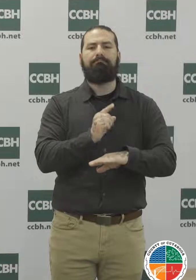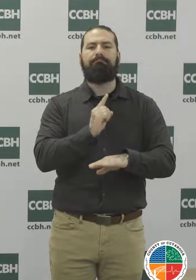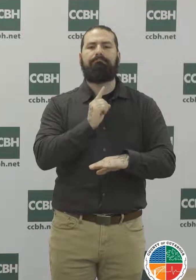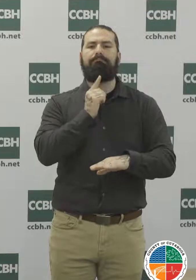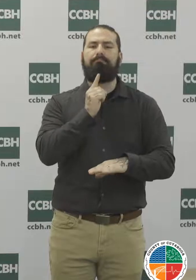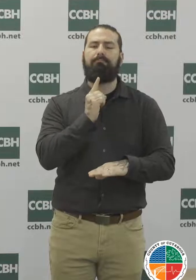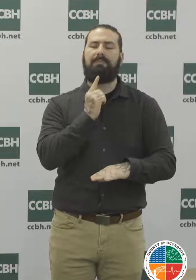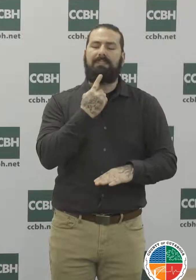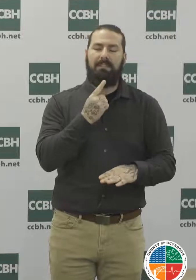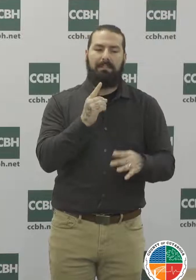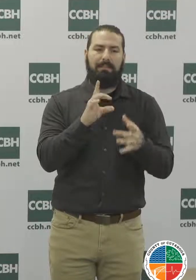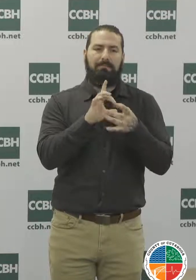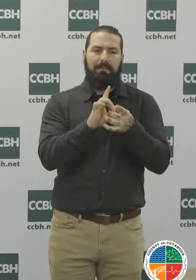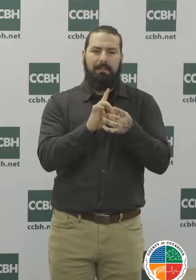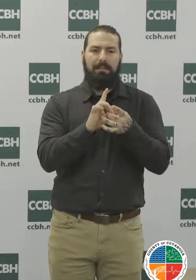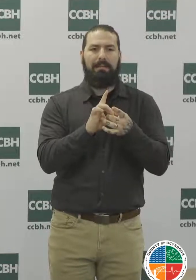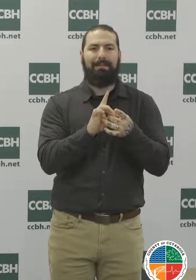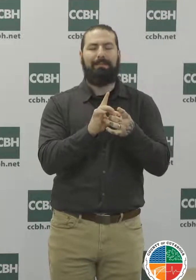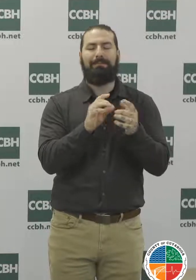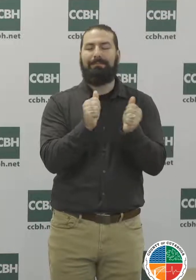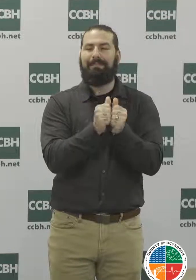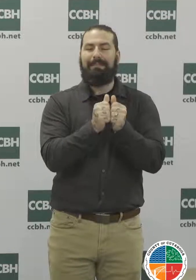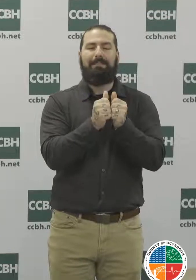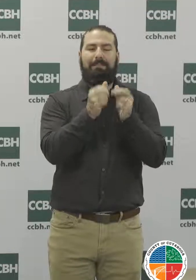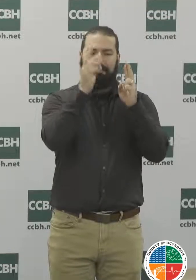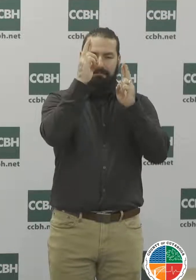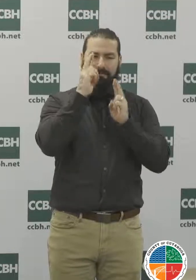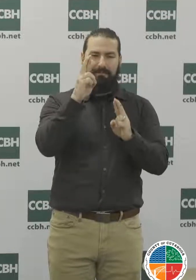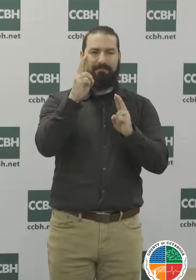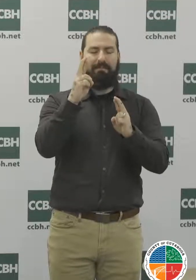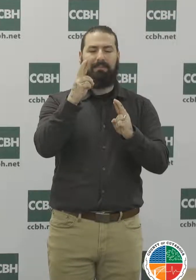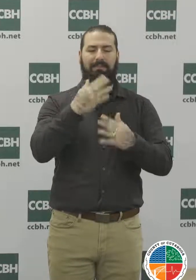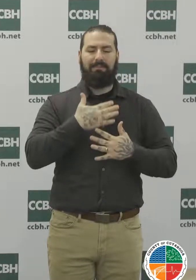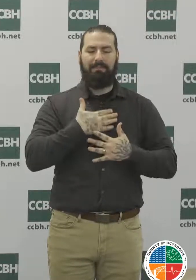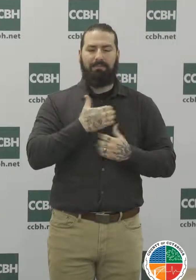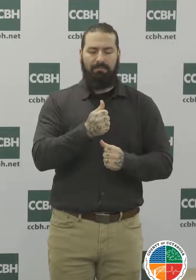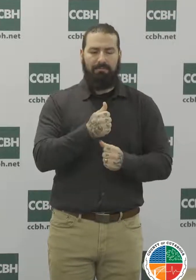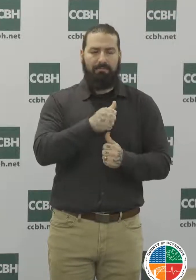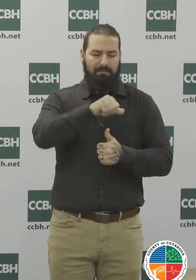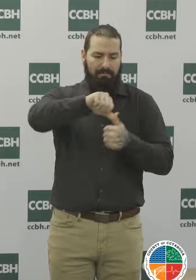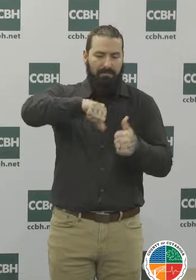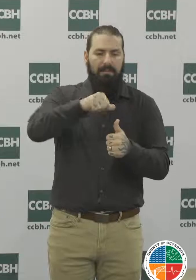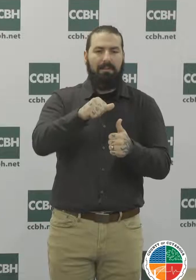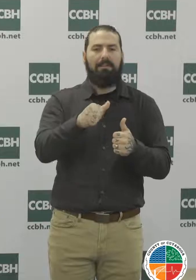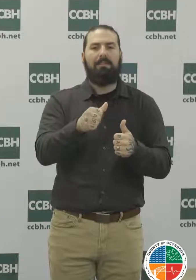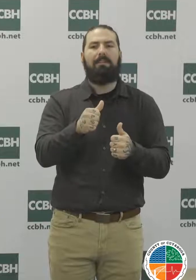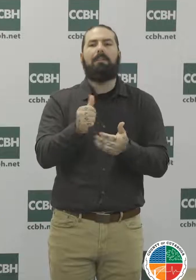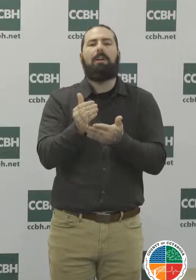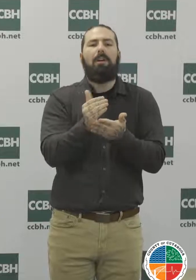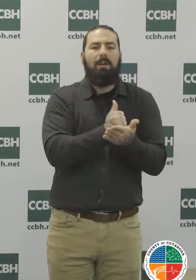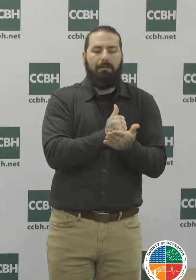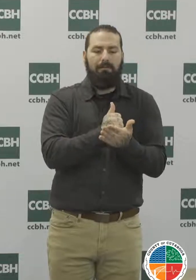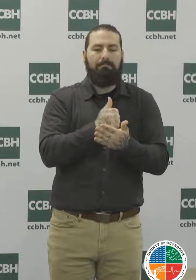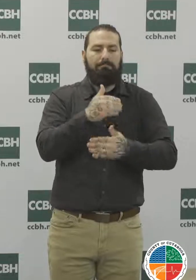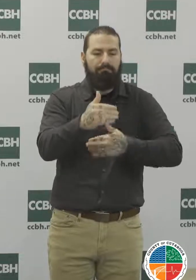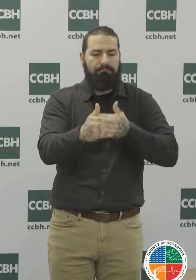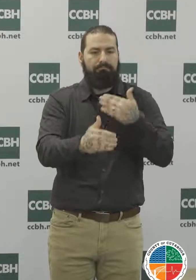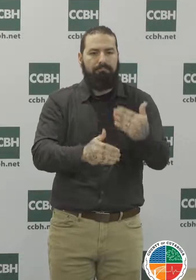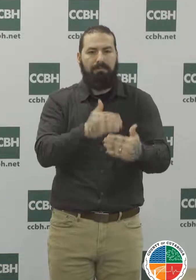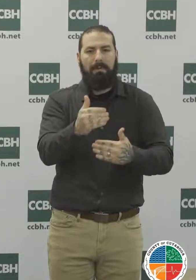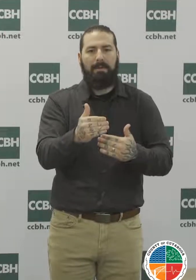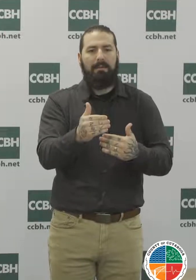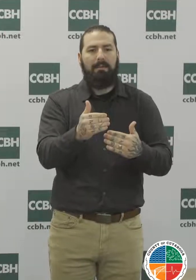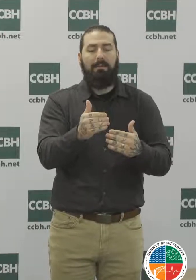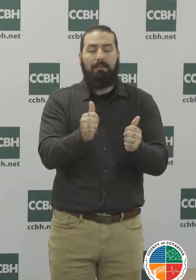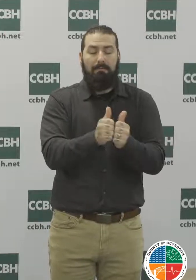those of mutual respect, predicated on trust that's earned over time with people who look different